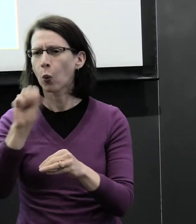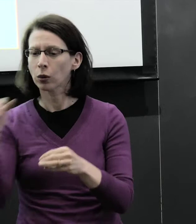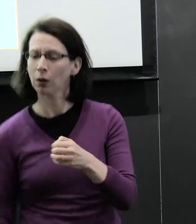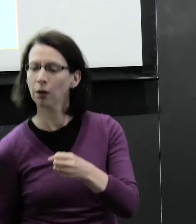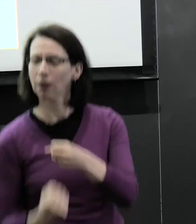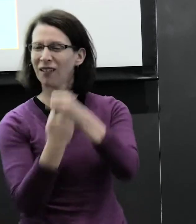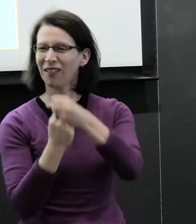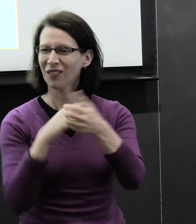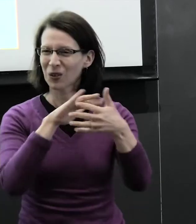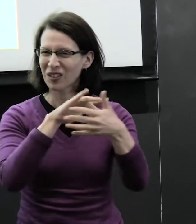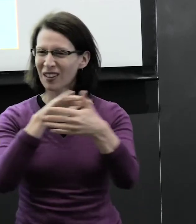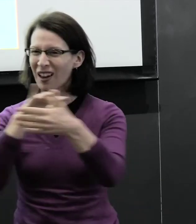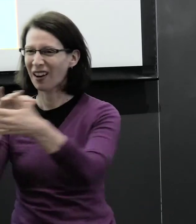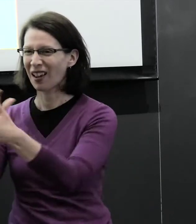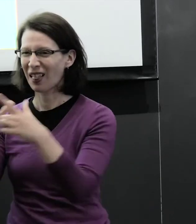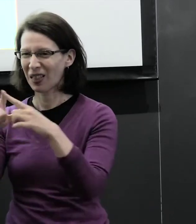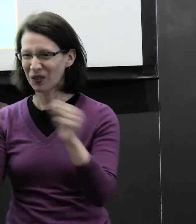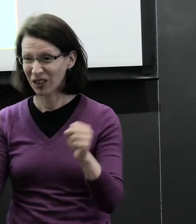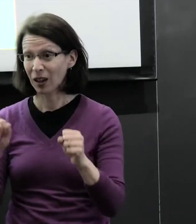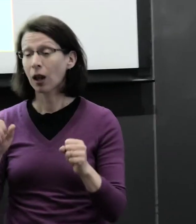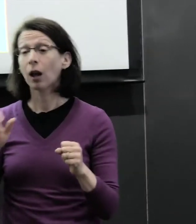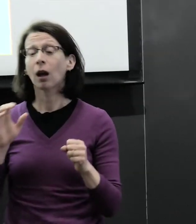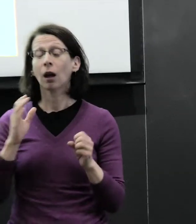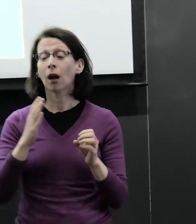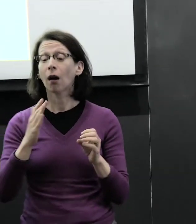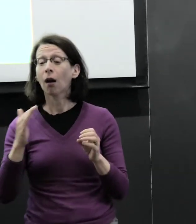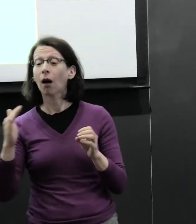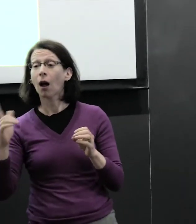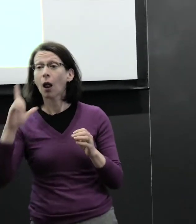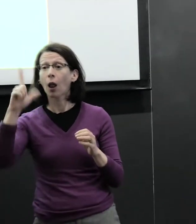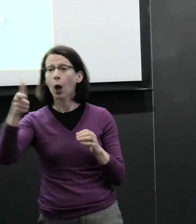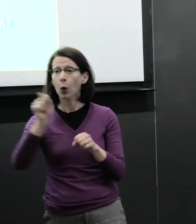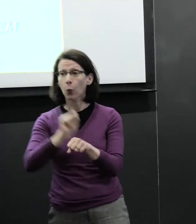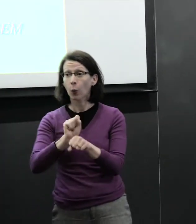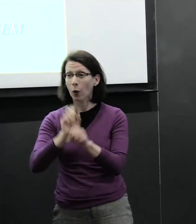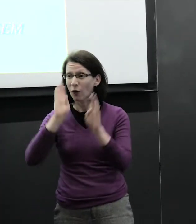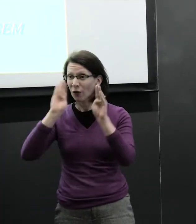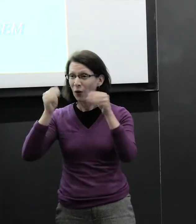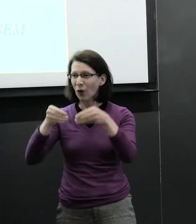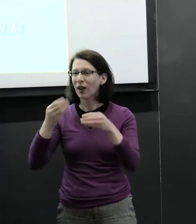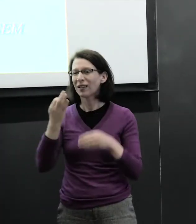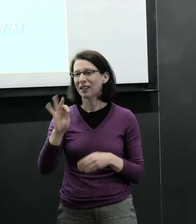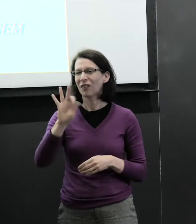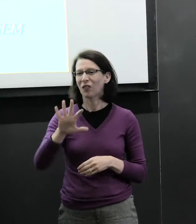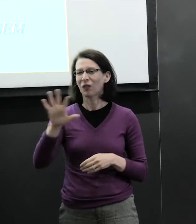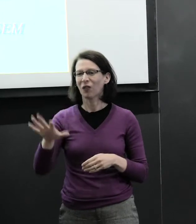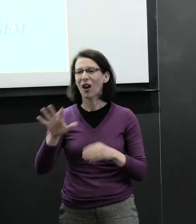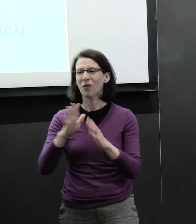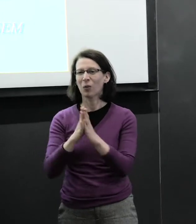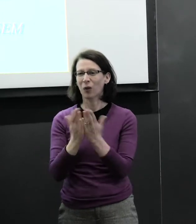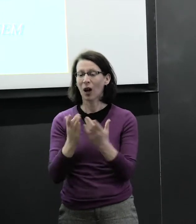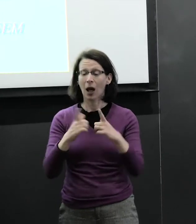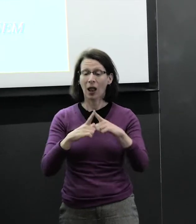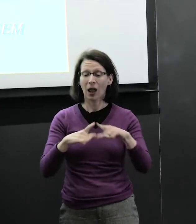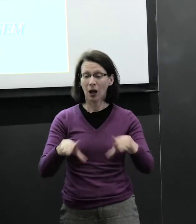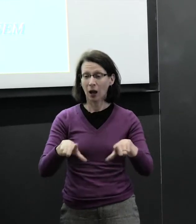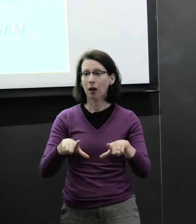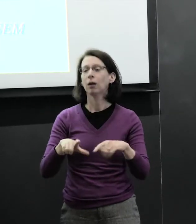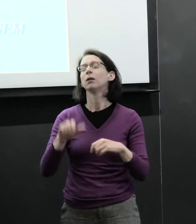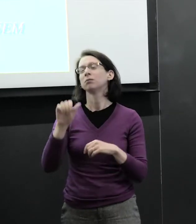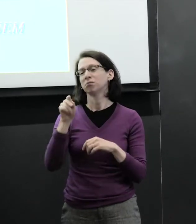this study, and the focus of his later work is reflected in his 1955 book, Language, A